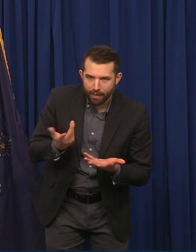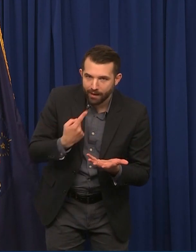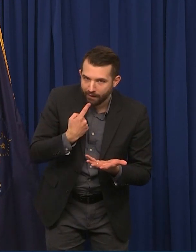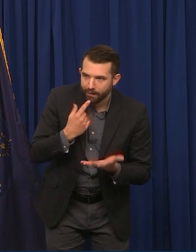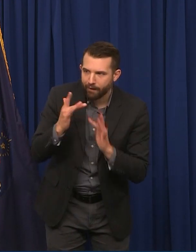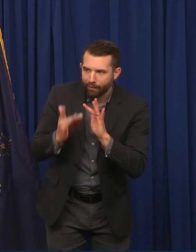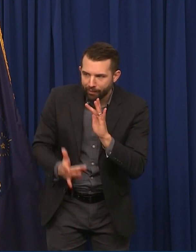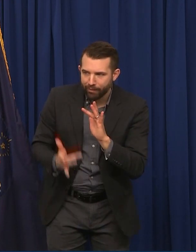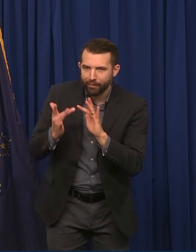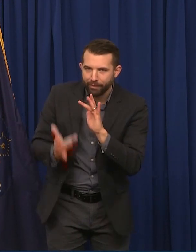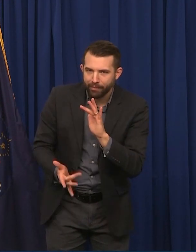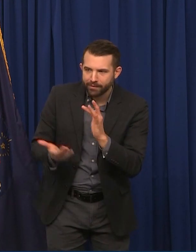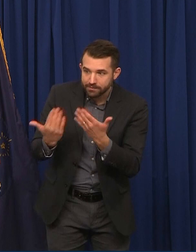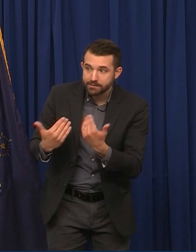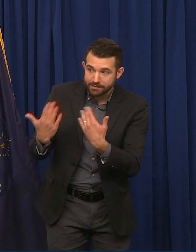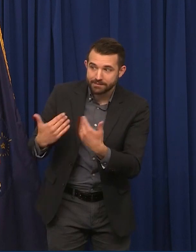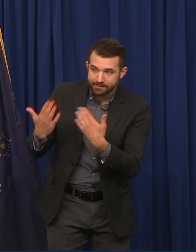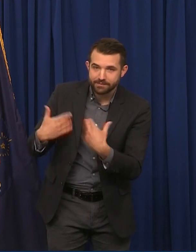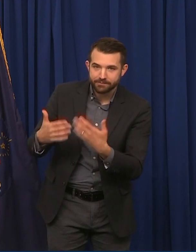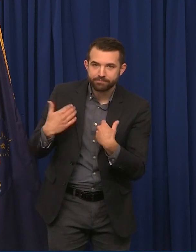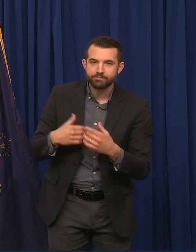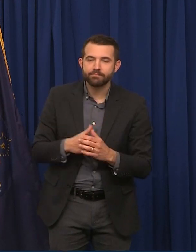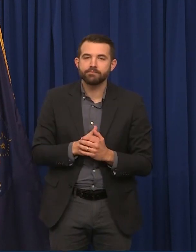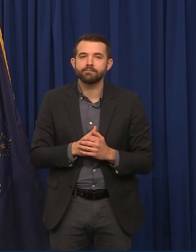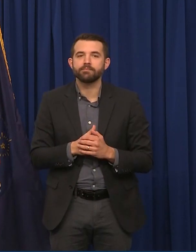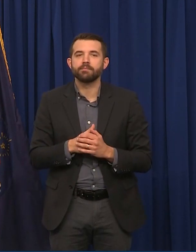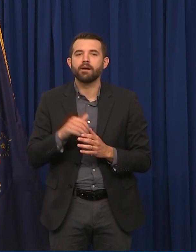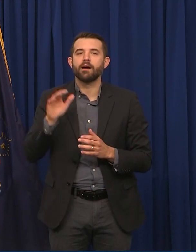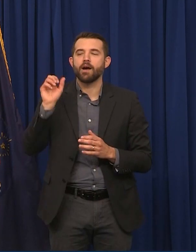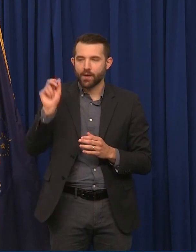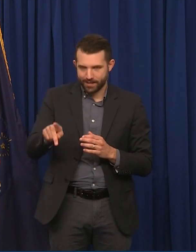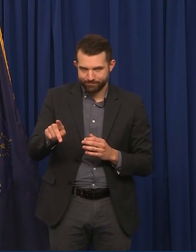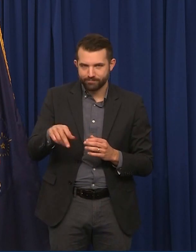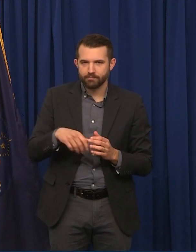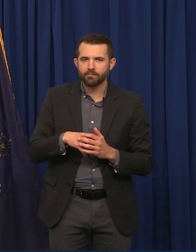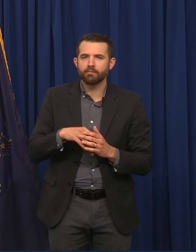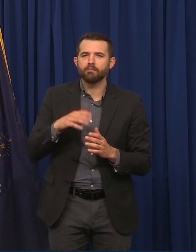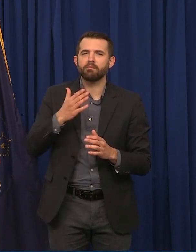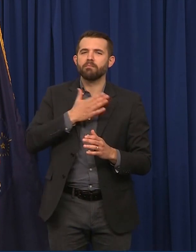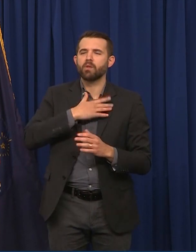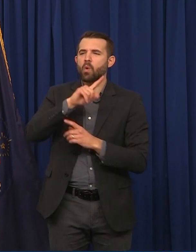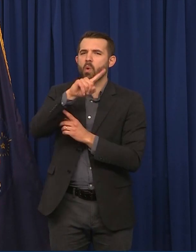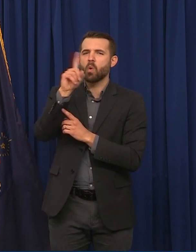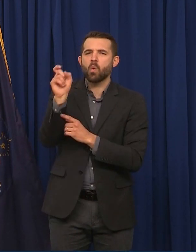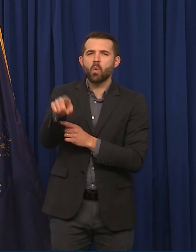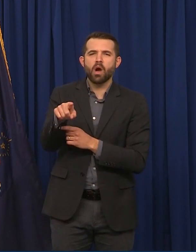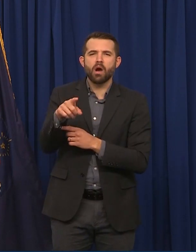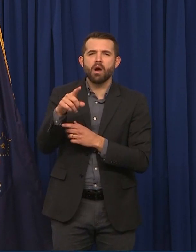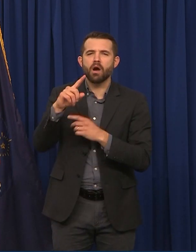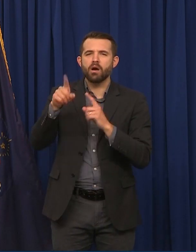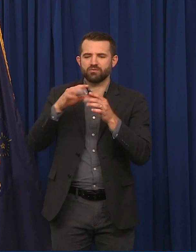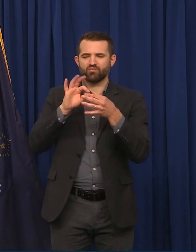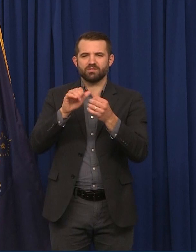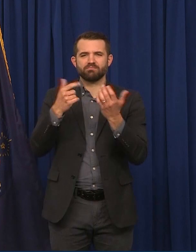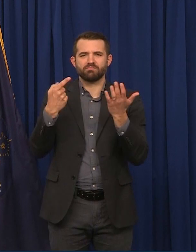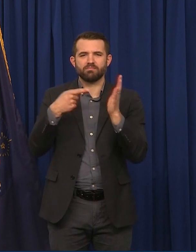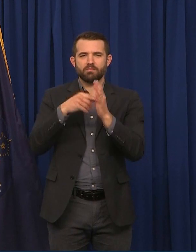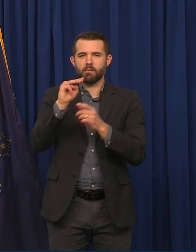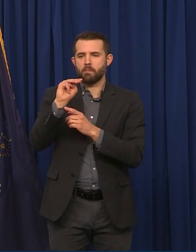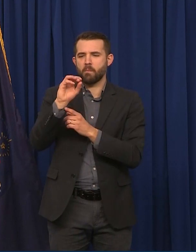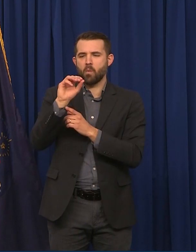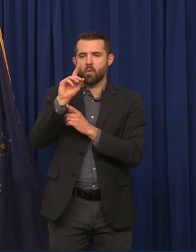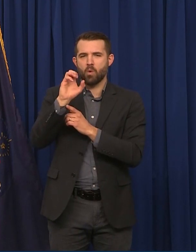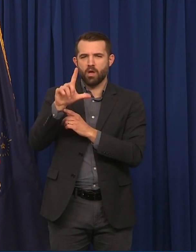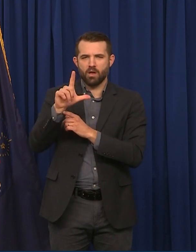Yep, go ahead, Rachel. Okay. Yeah, my question is about the modeling. I know you talked yesterday about